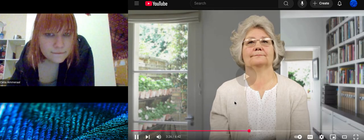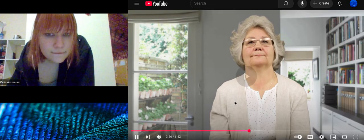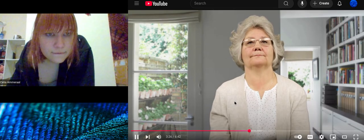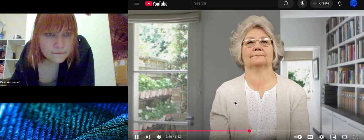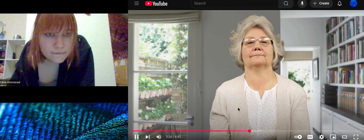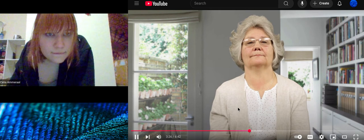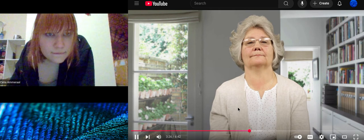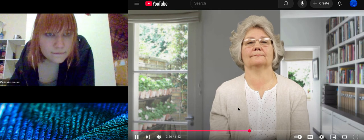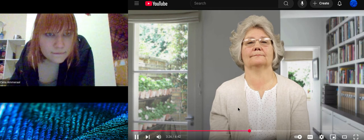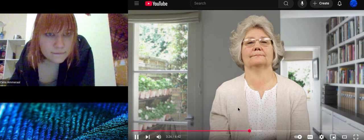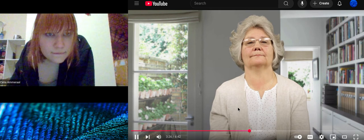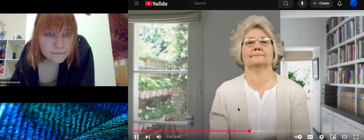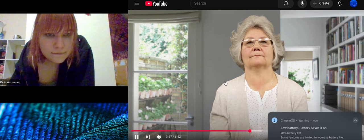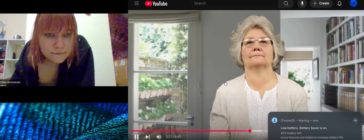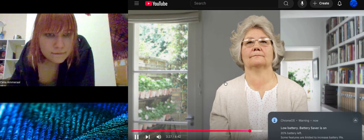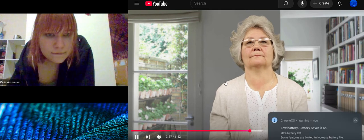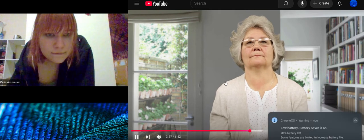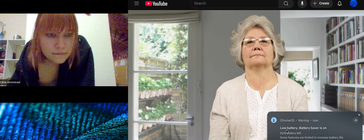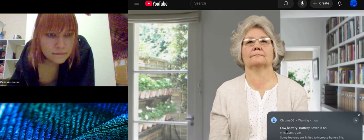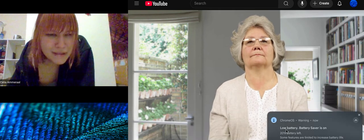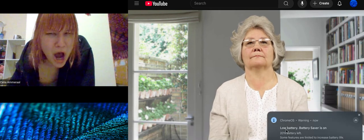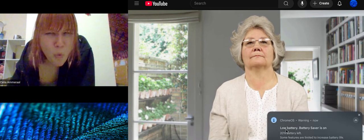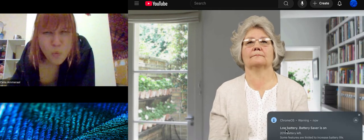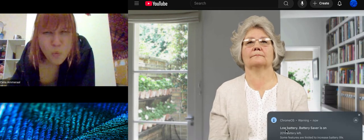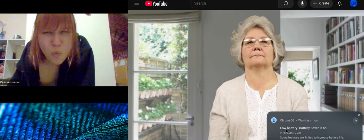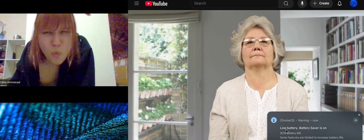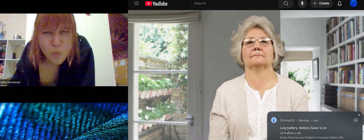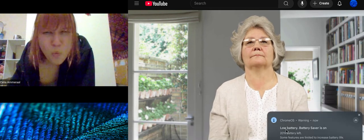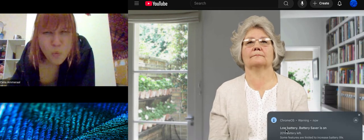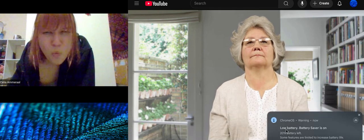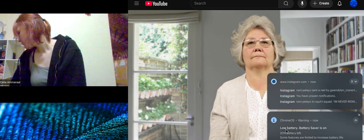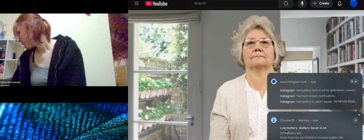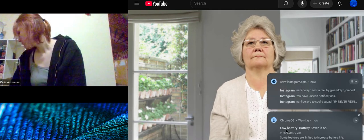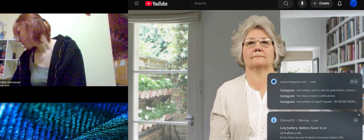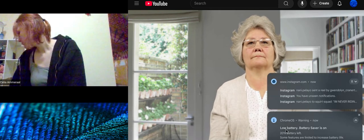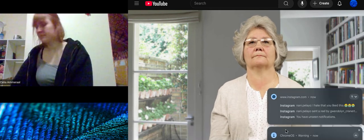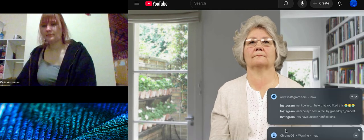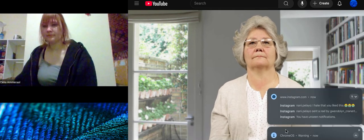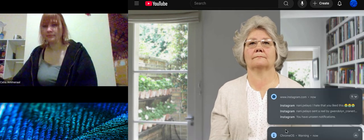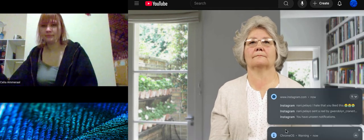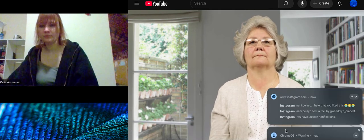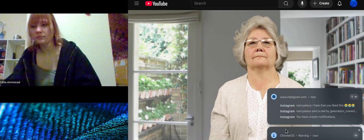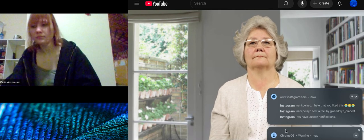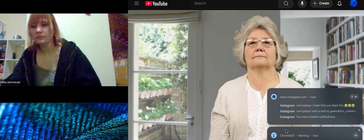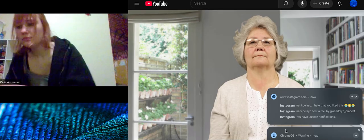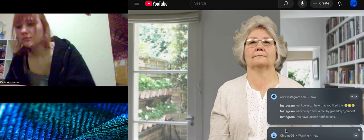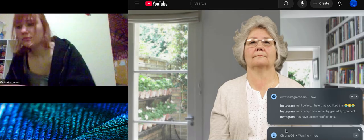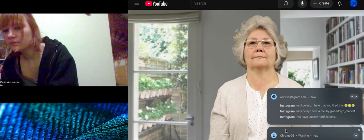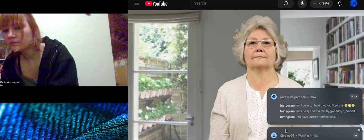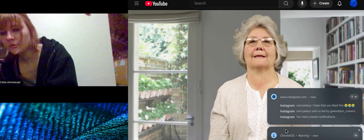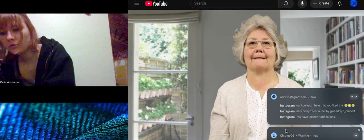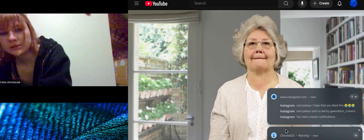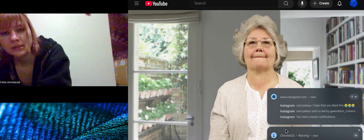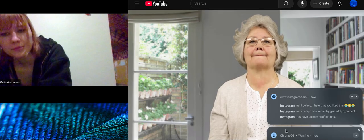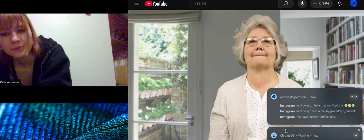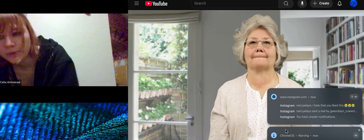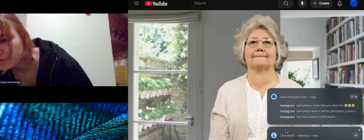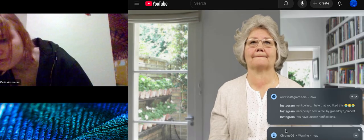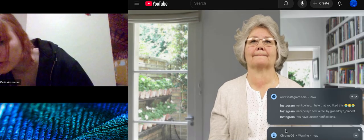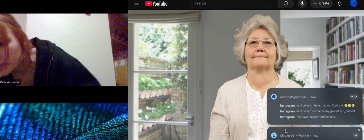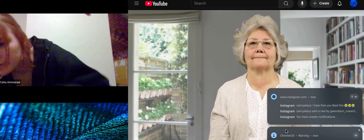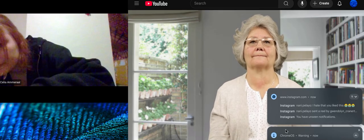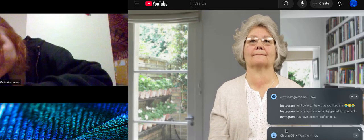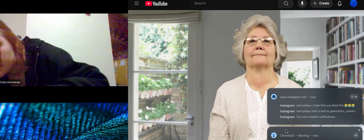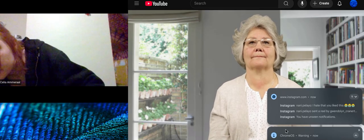Has several handouts related to type 2 diabetes and how to monitor and understand your test results. And I'm sure